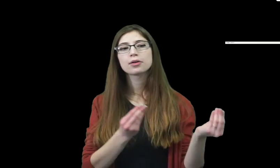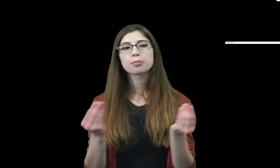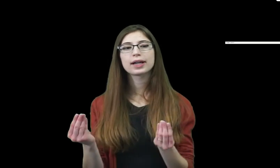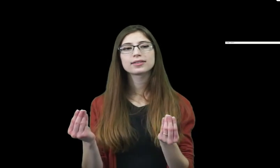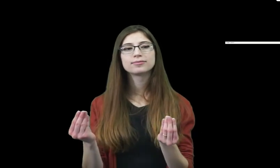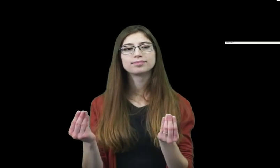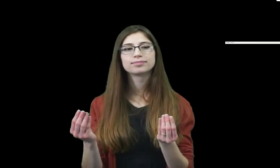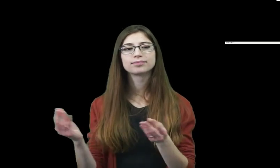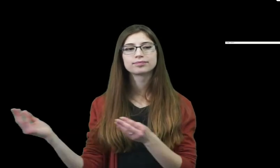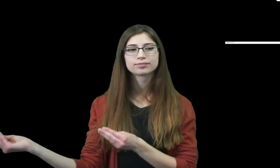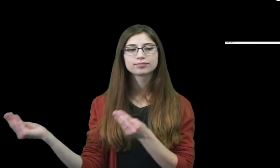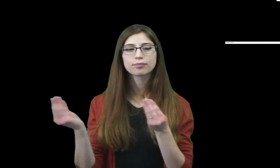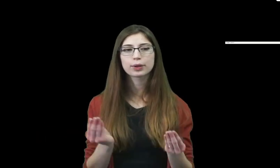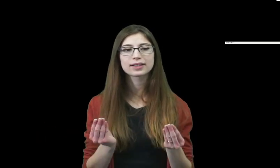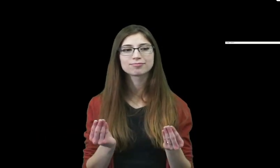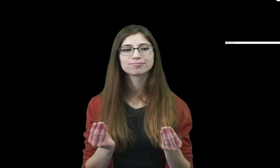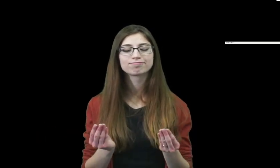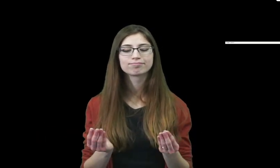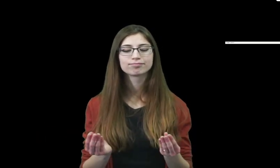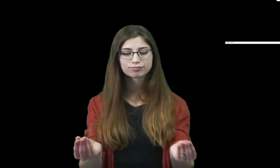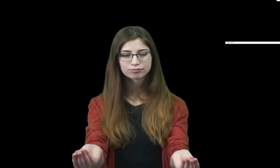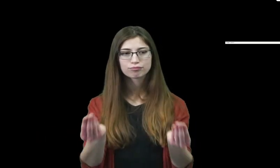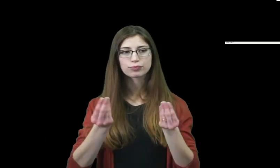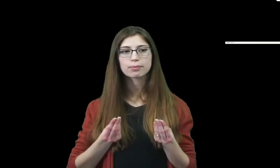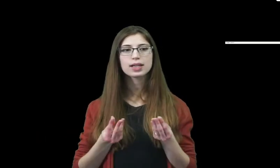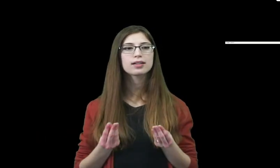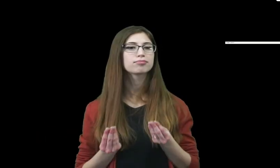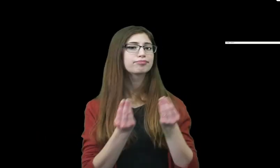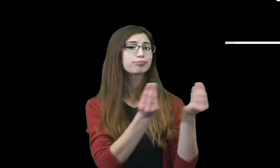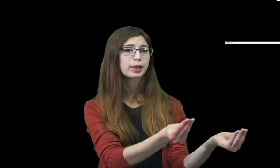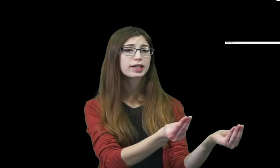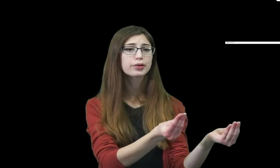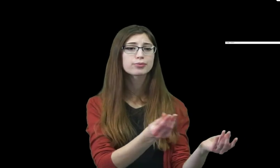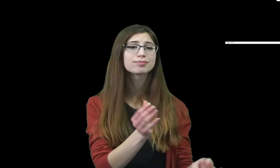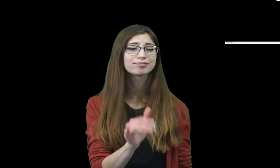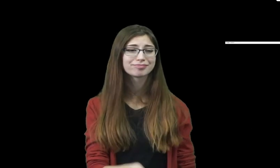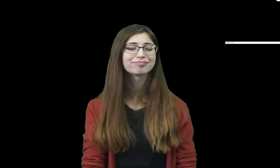Bring. Bring. Bring me. Bring you.